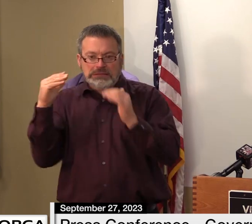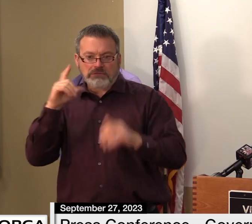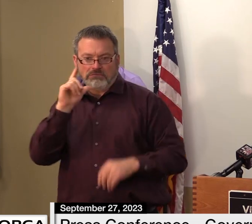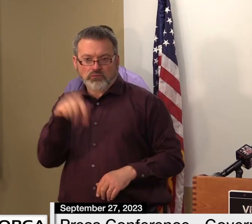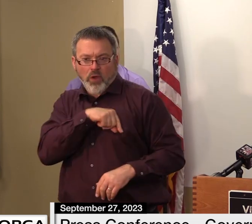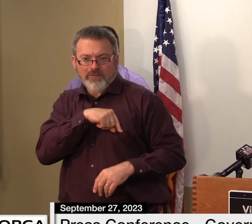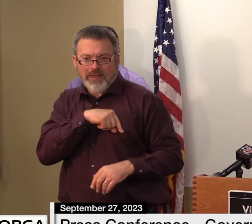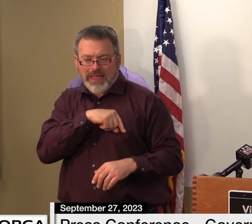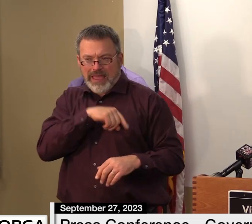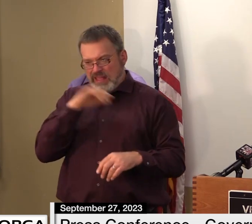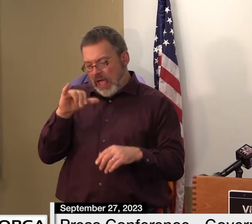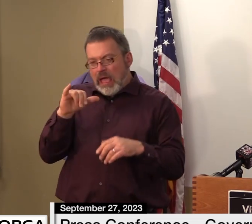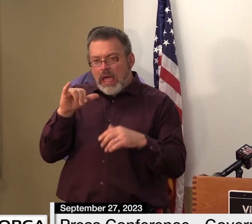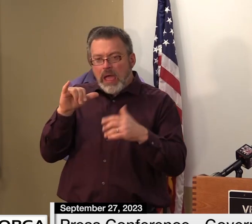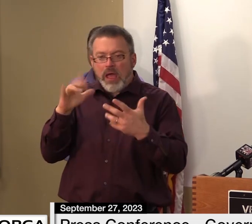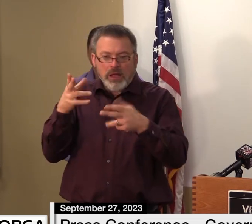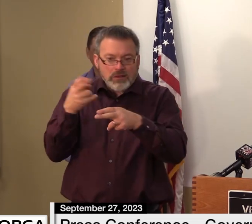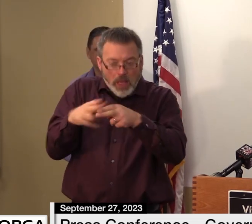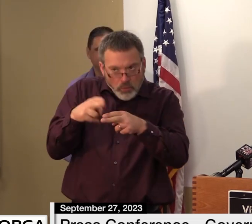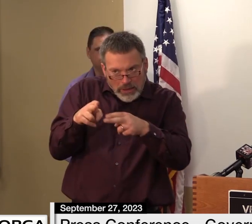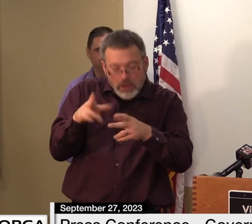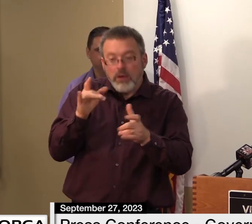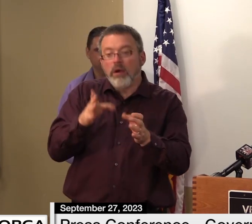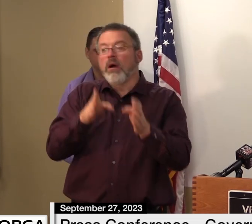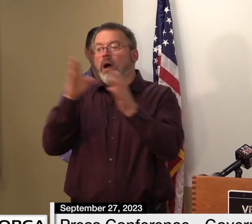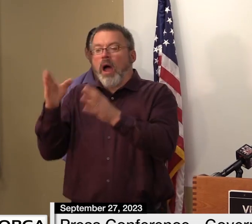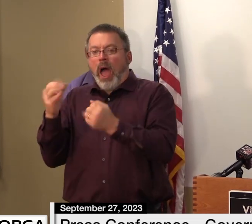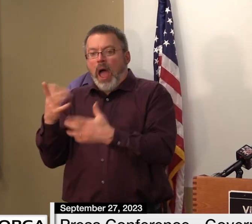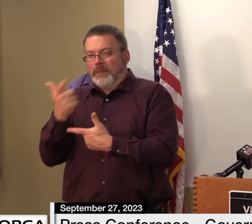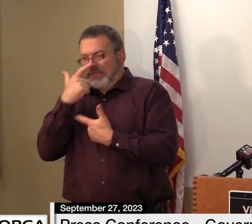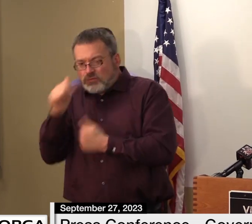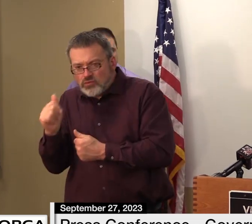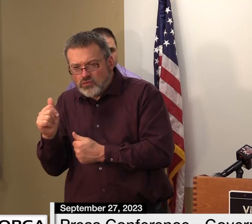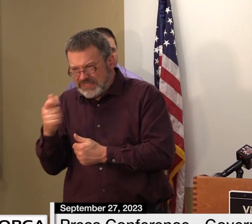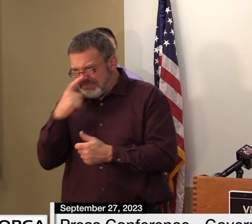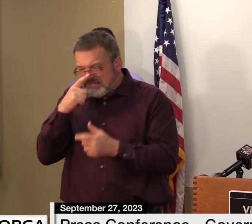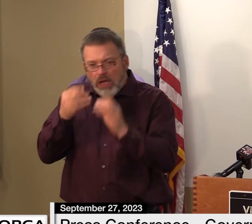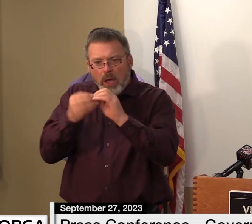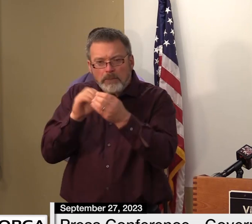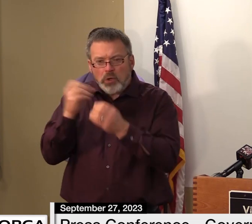how many are interested? Sure. In that? We have around